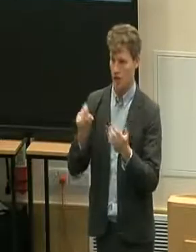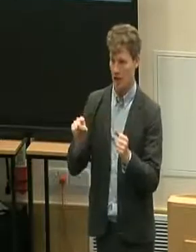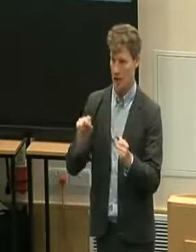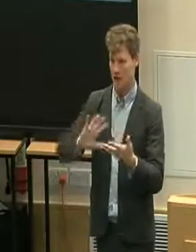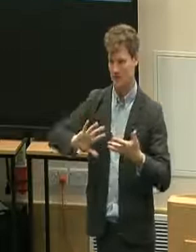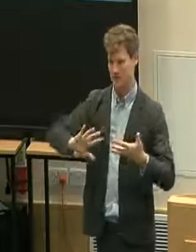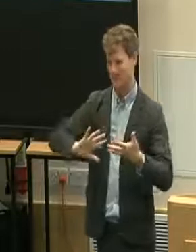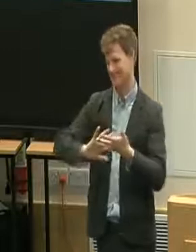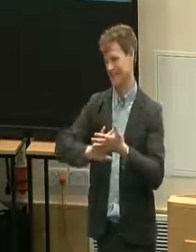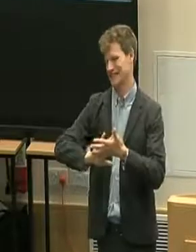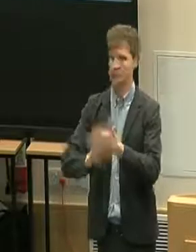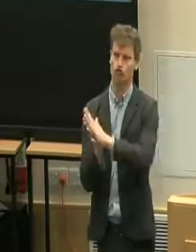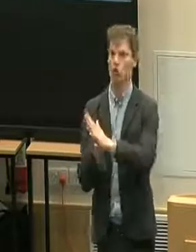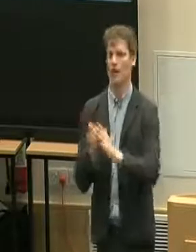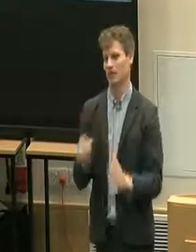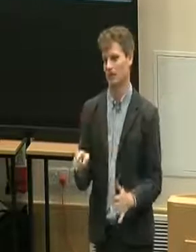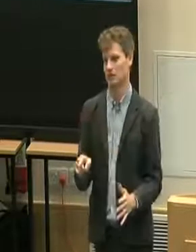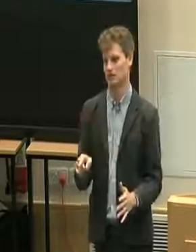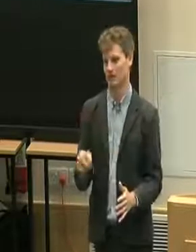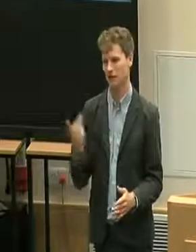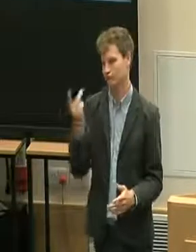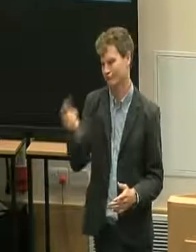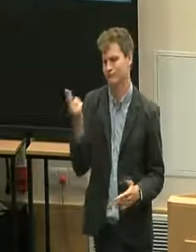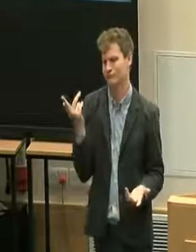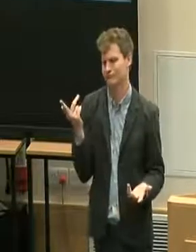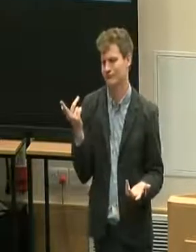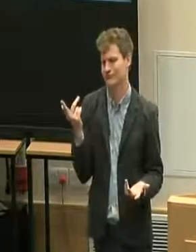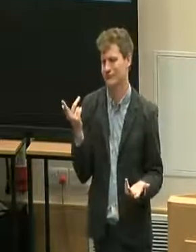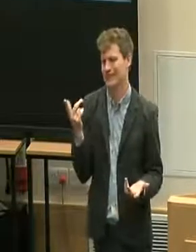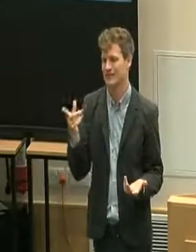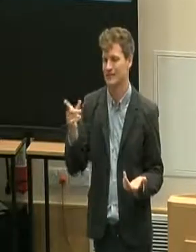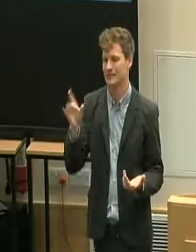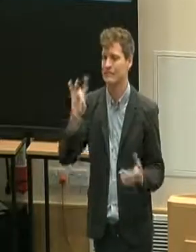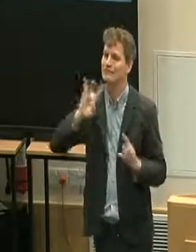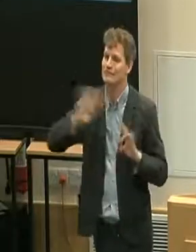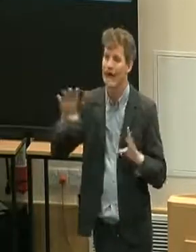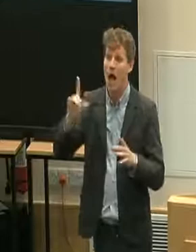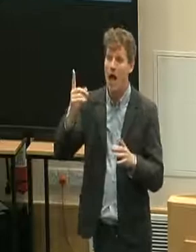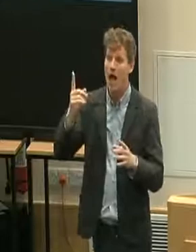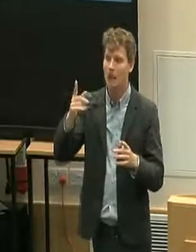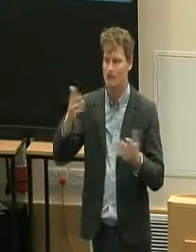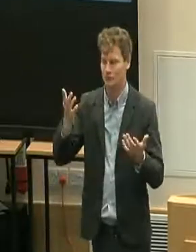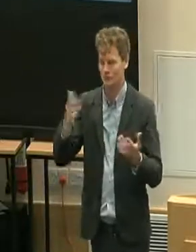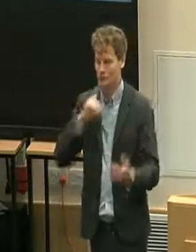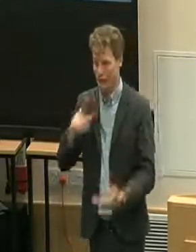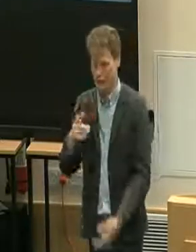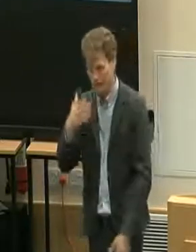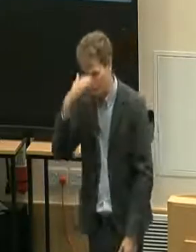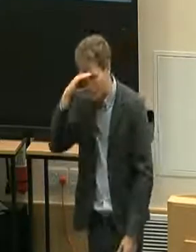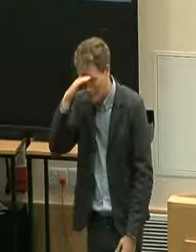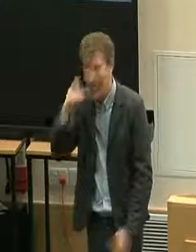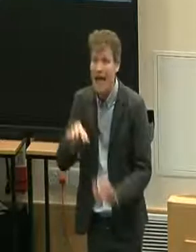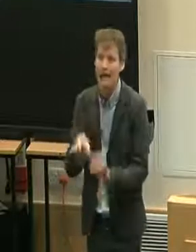held, except by anthropologists. But there's a reason for that. Because